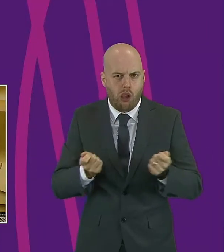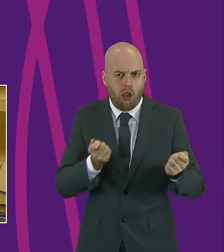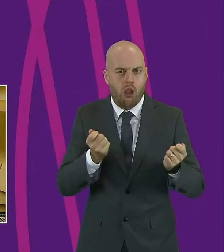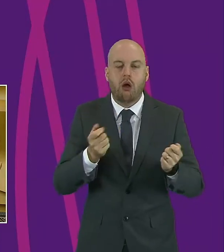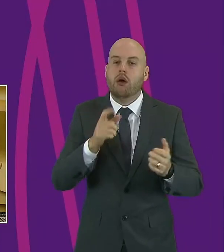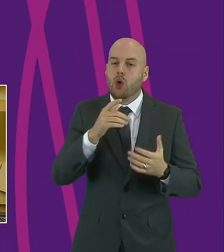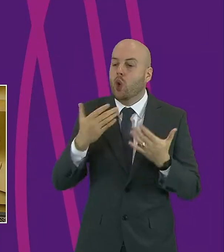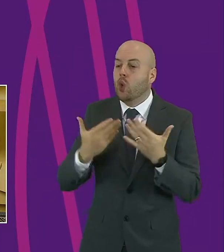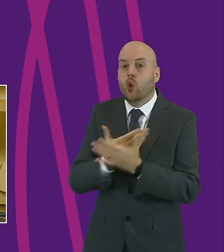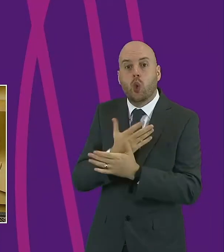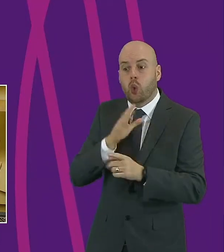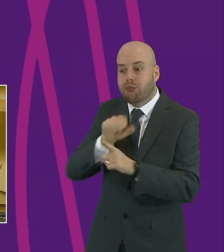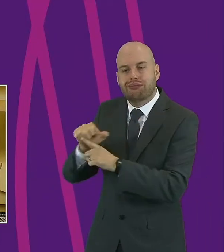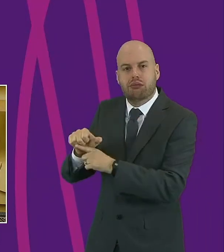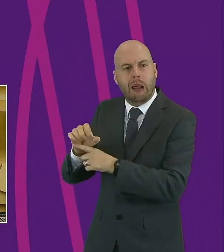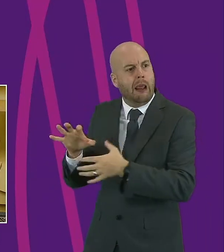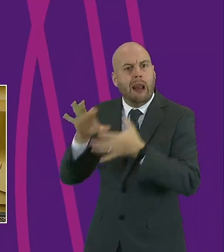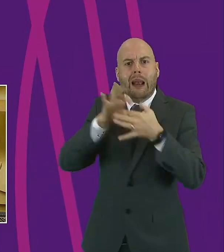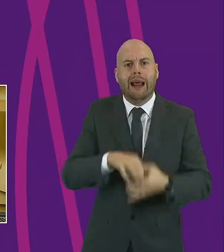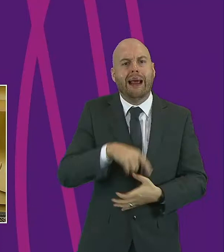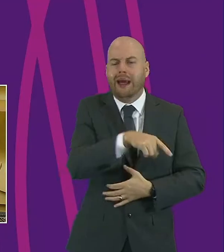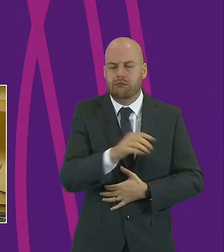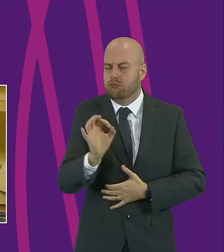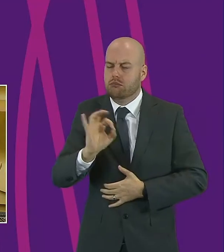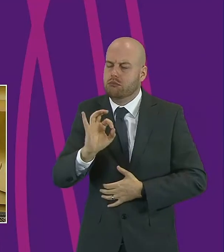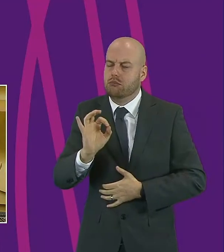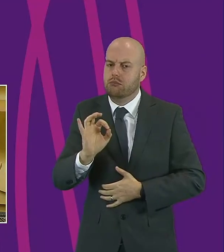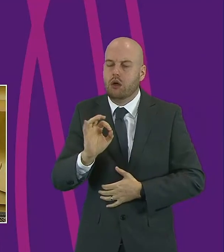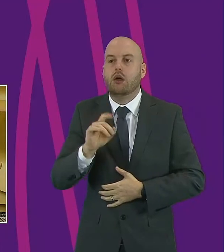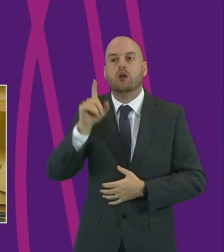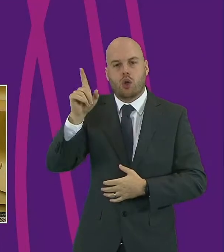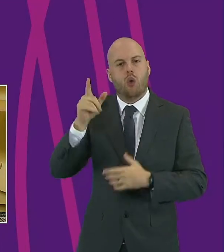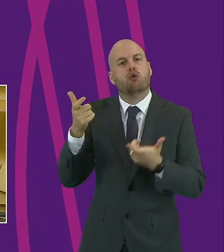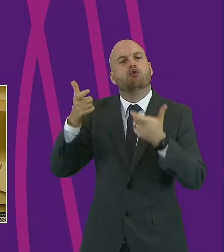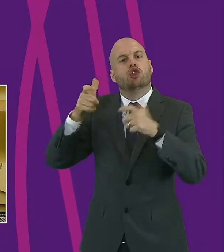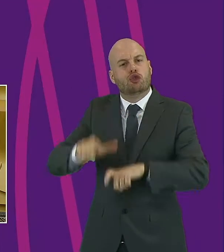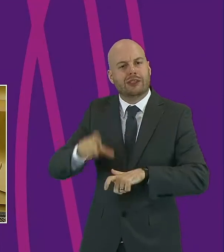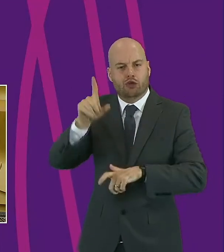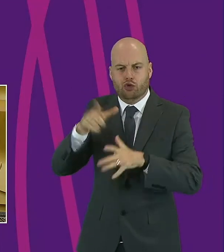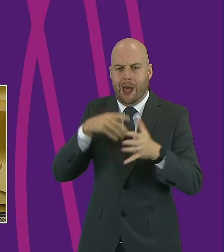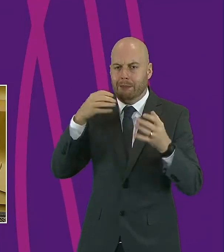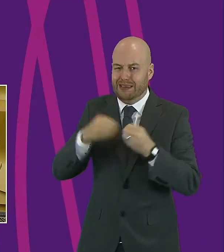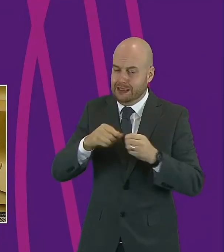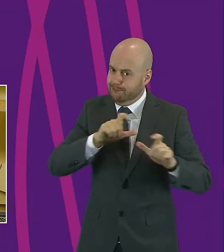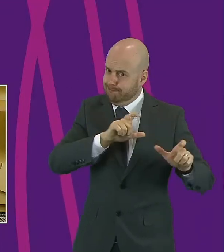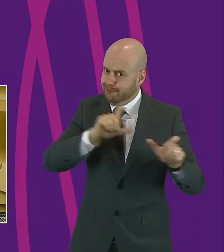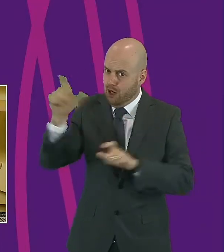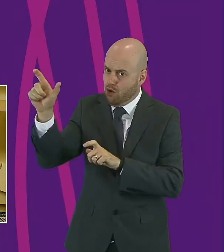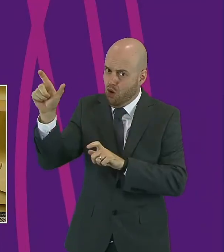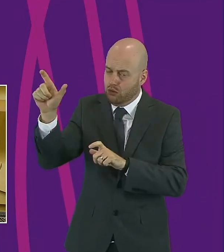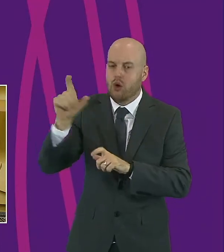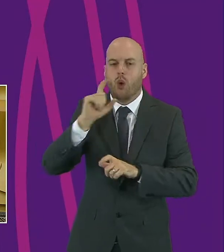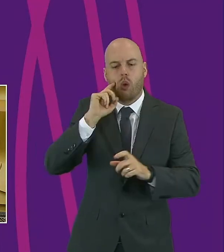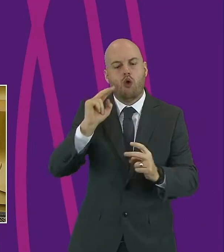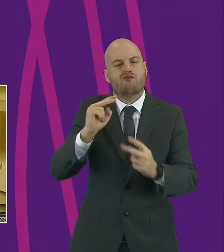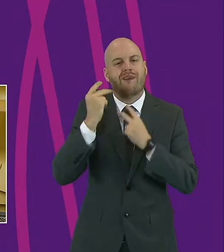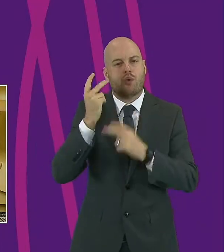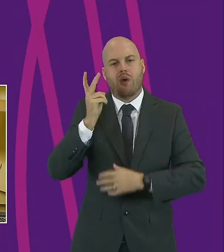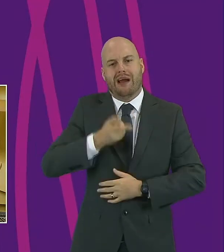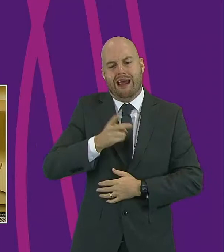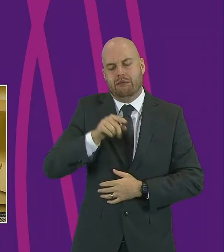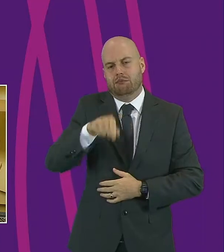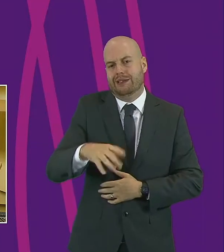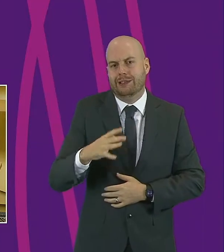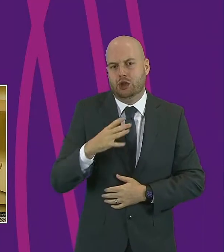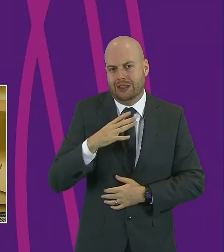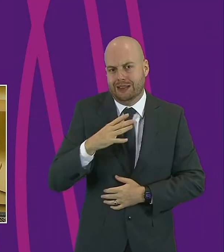first cluster. Because of that, restrictions in Aberdeen have been extended, but they will be reviewed again on Sunday with a view to setting out, if possible, a firm